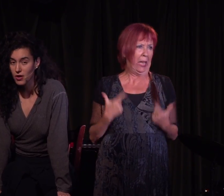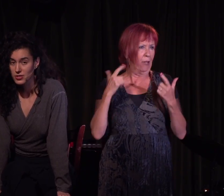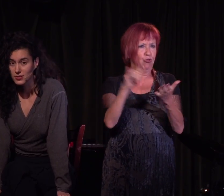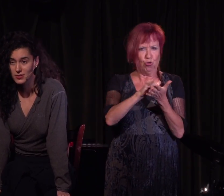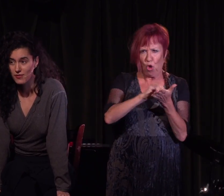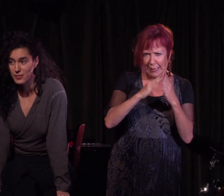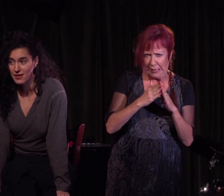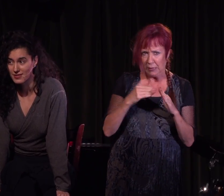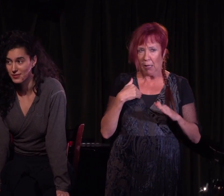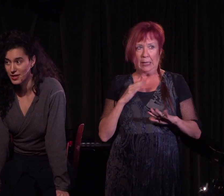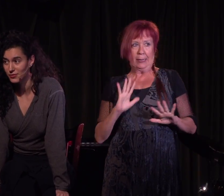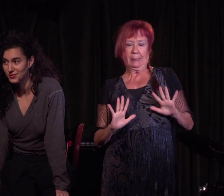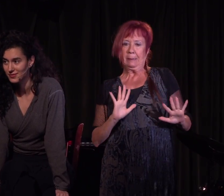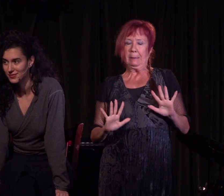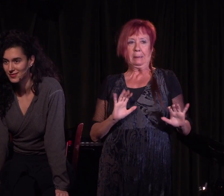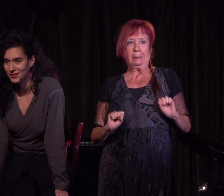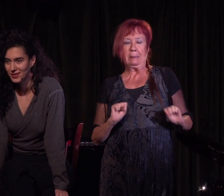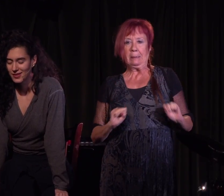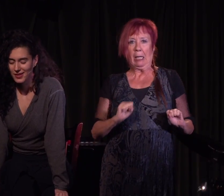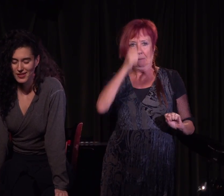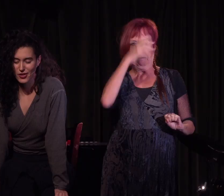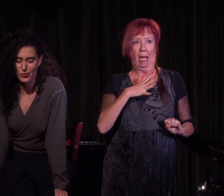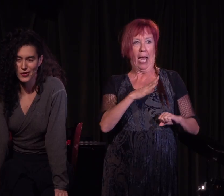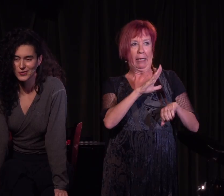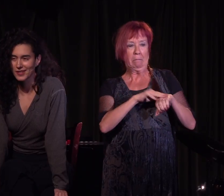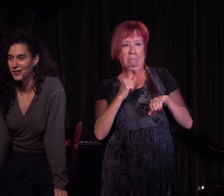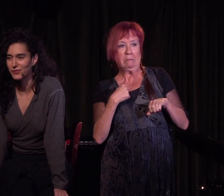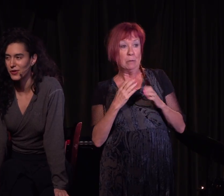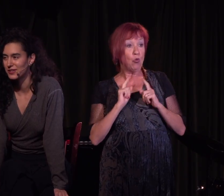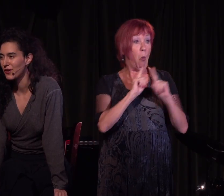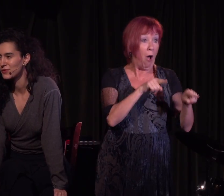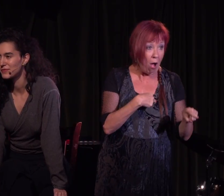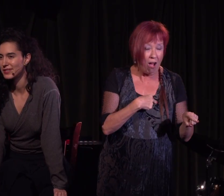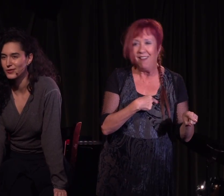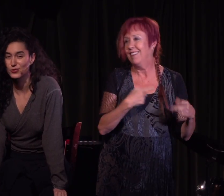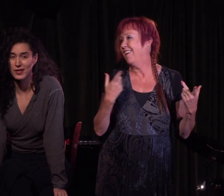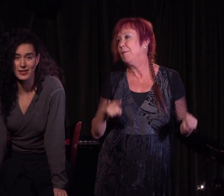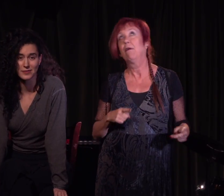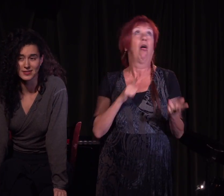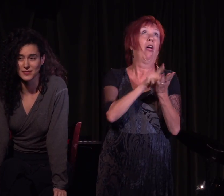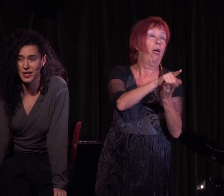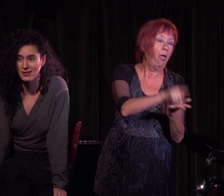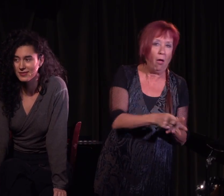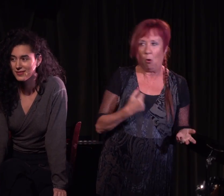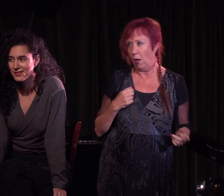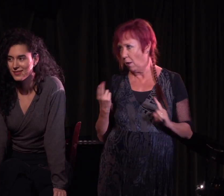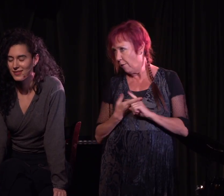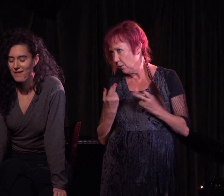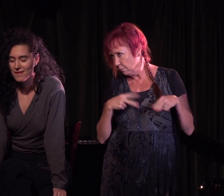become cautious of men asking me out. Another one who's either gonna fall in love with me or try to get me in his